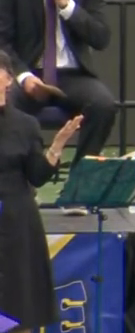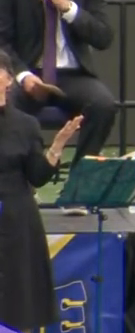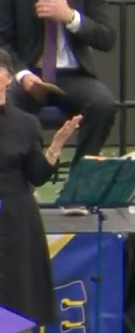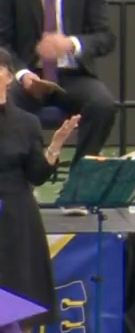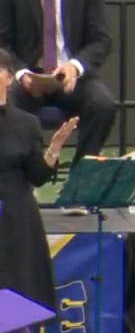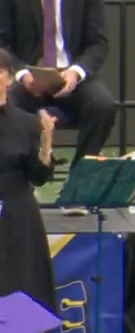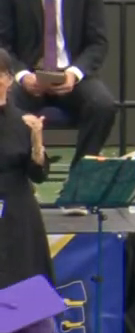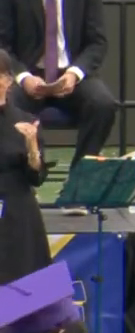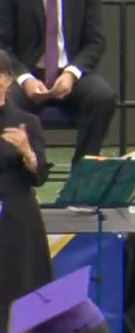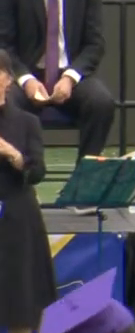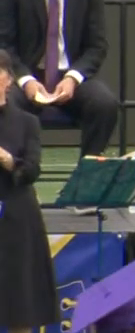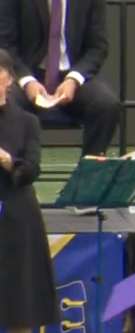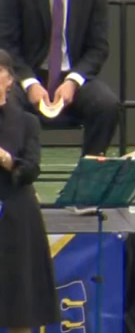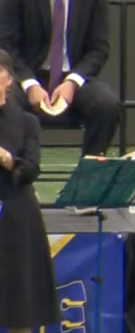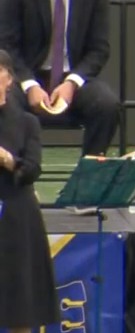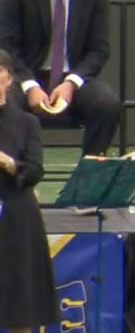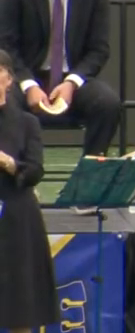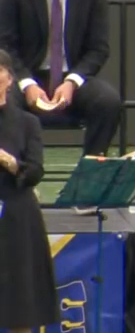Luke Hussey.